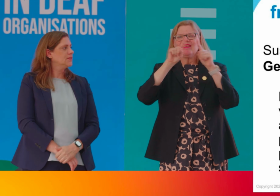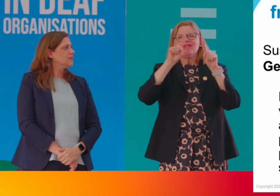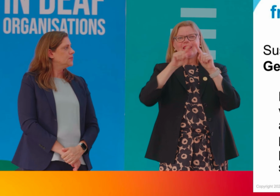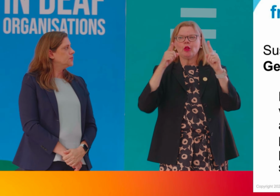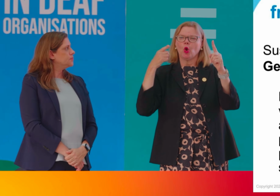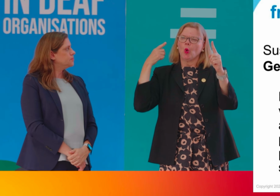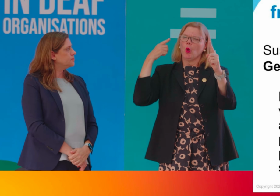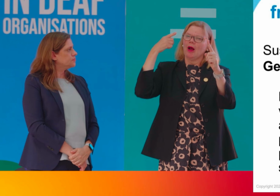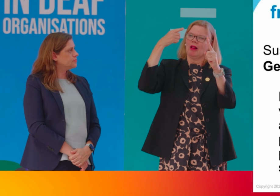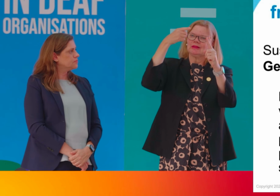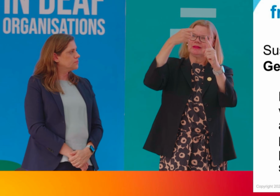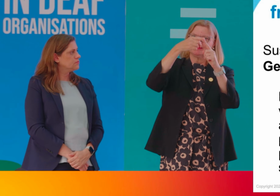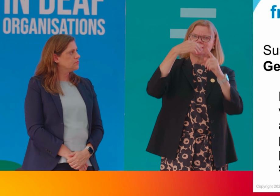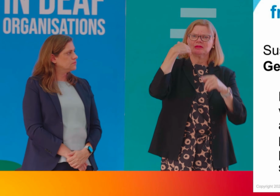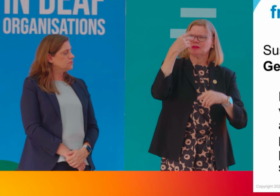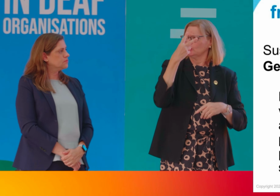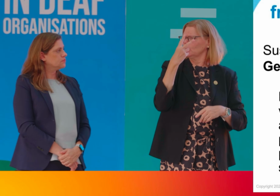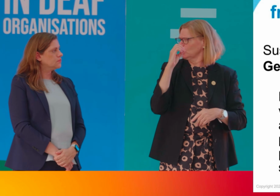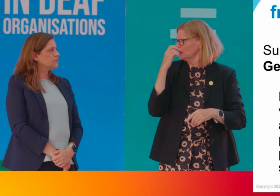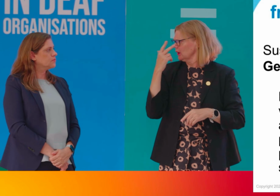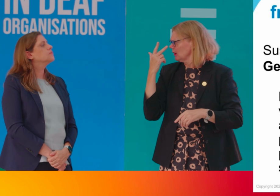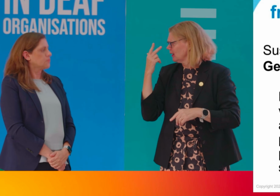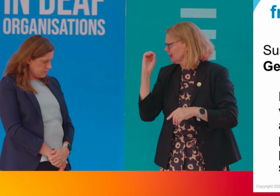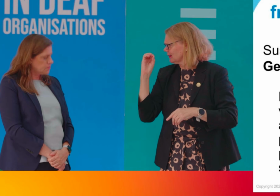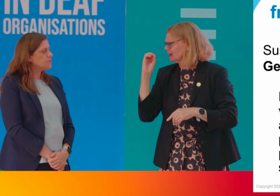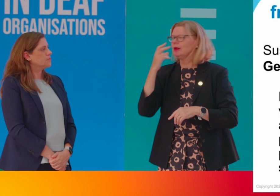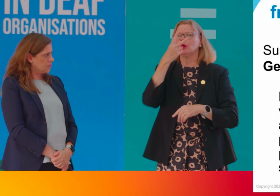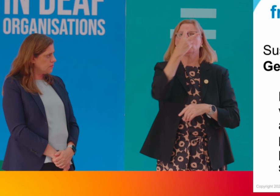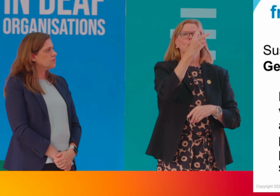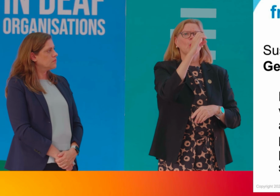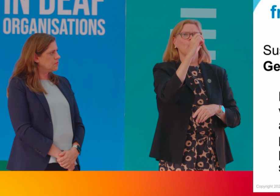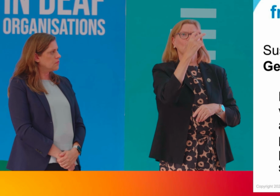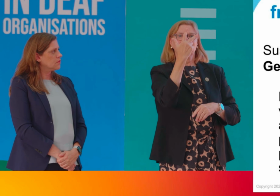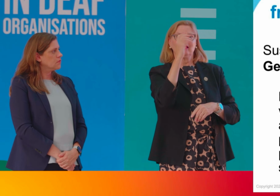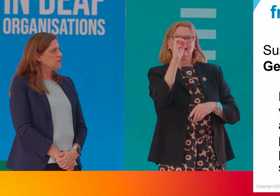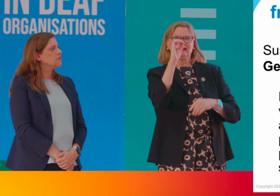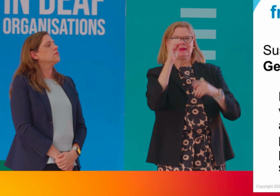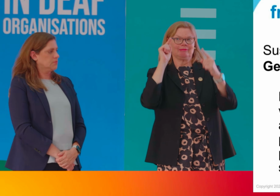For instance, Agenda 2030